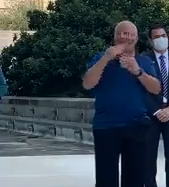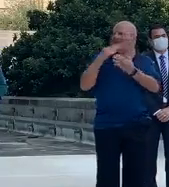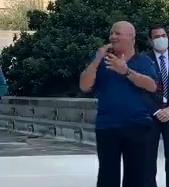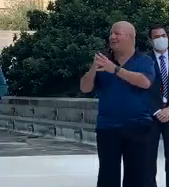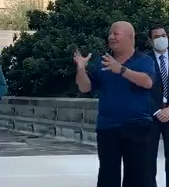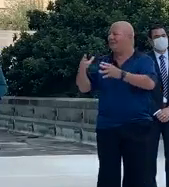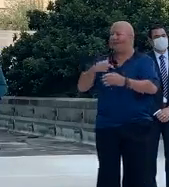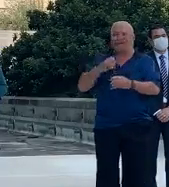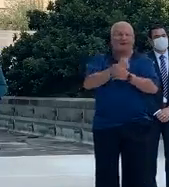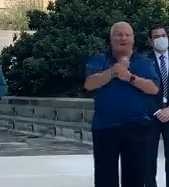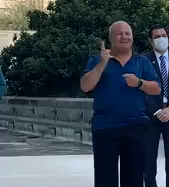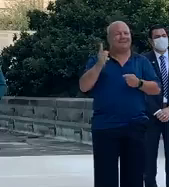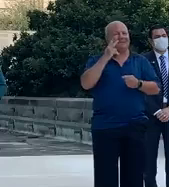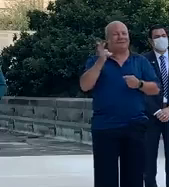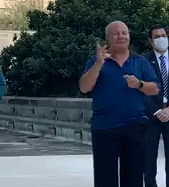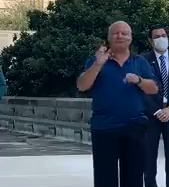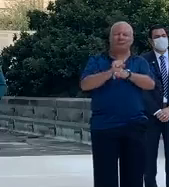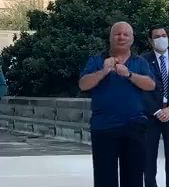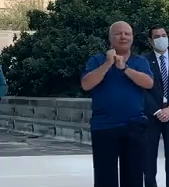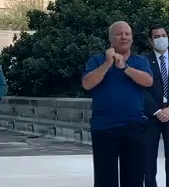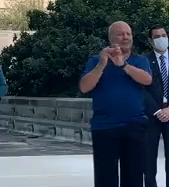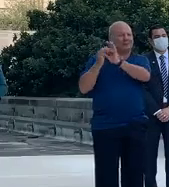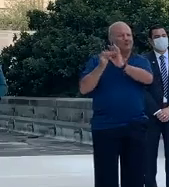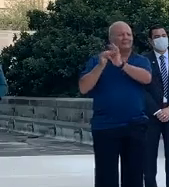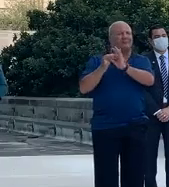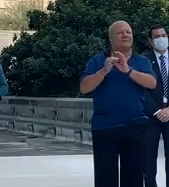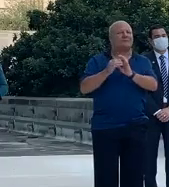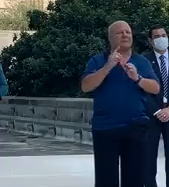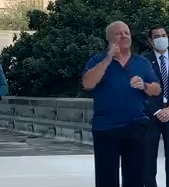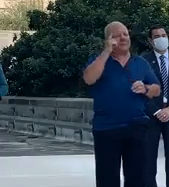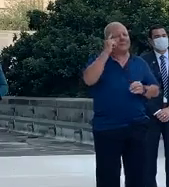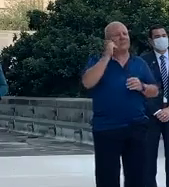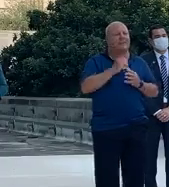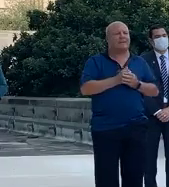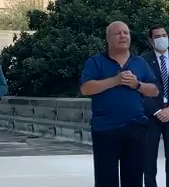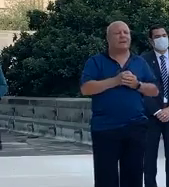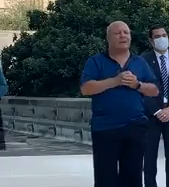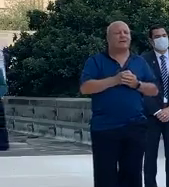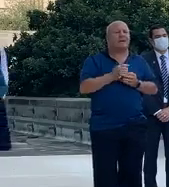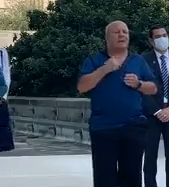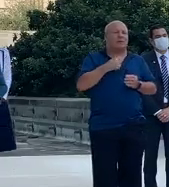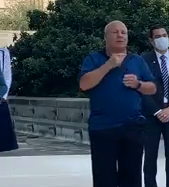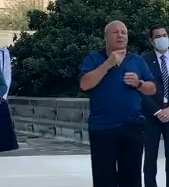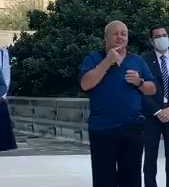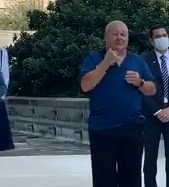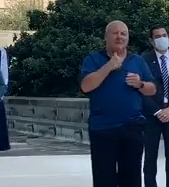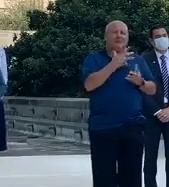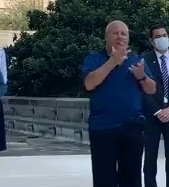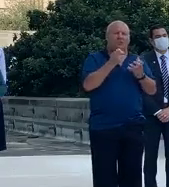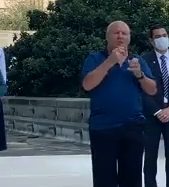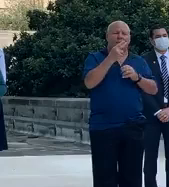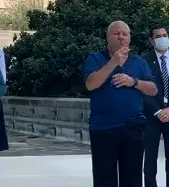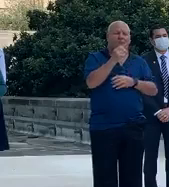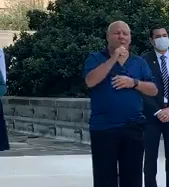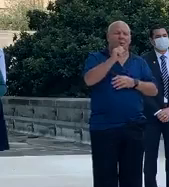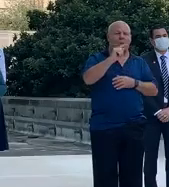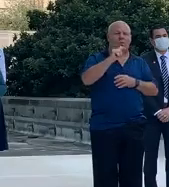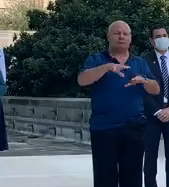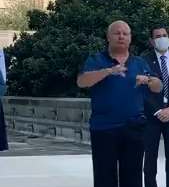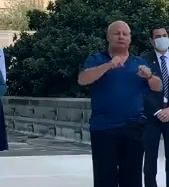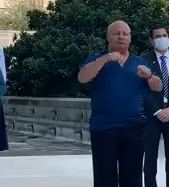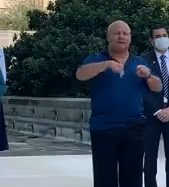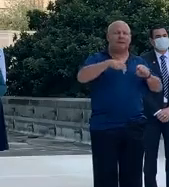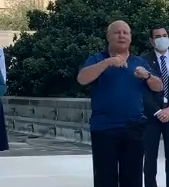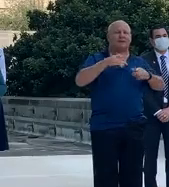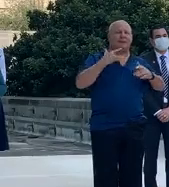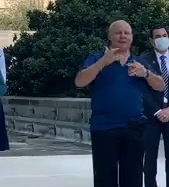hard together. We originally imagined, as Rosine mentioned, that we would host this event at the New